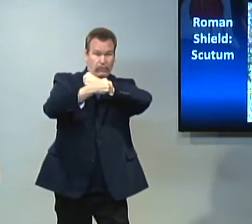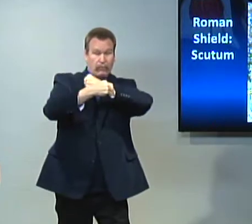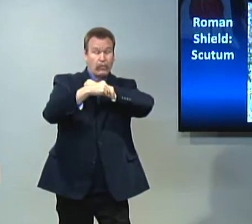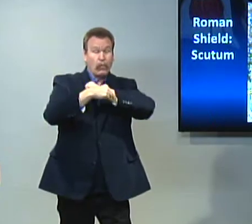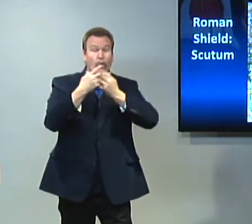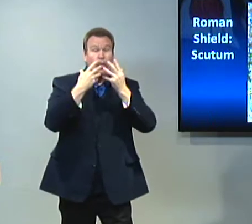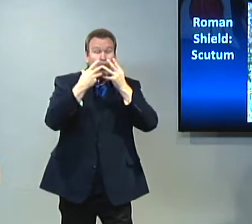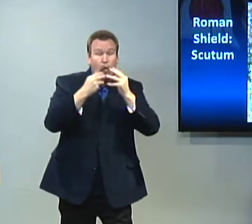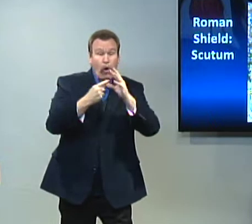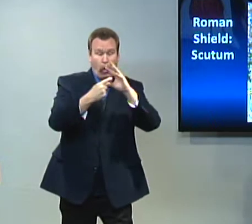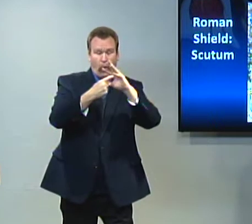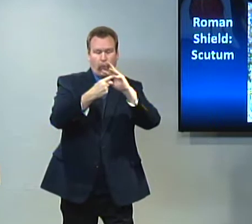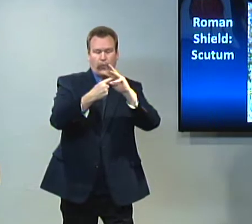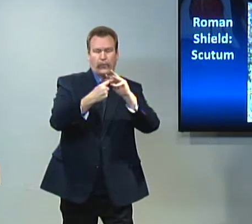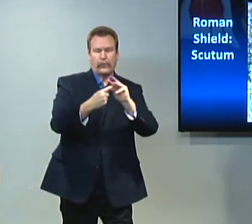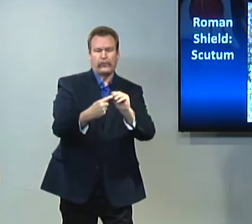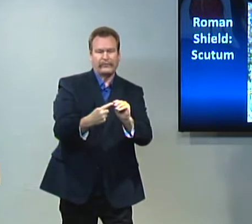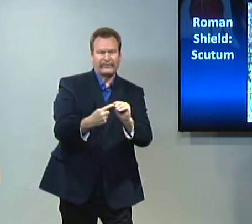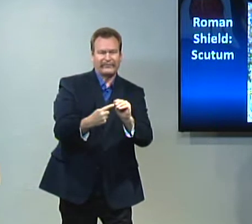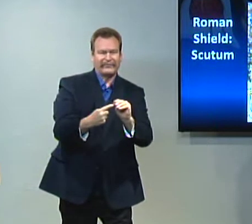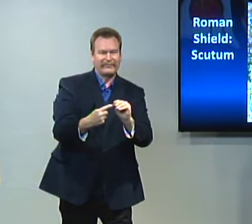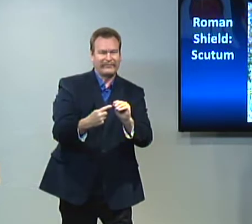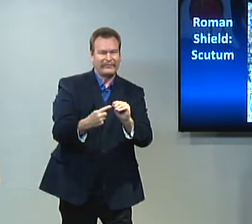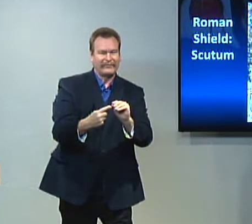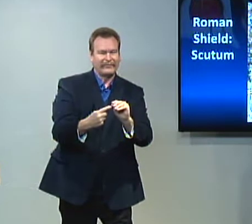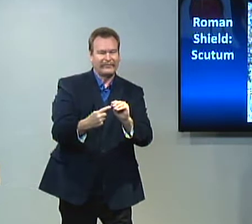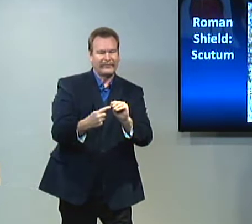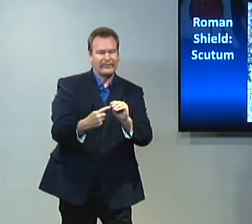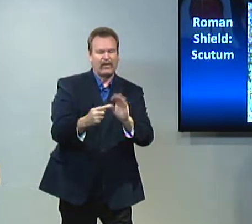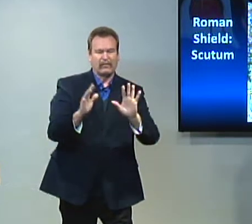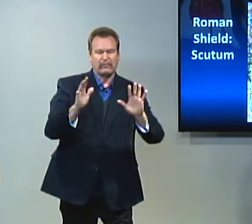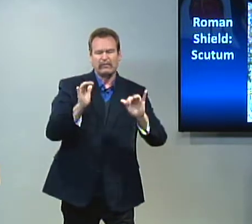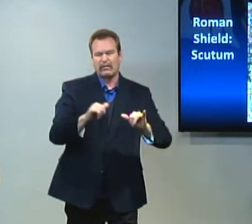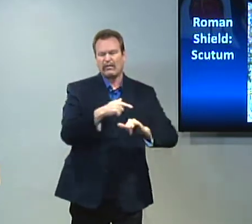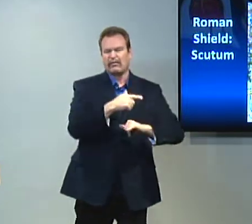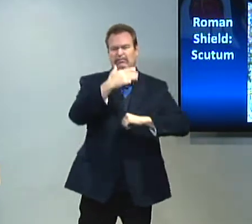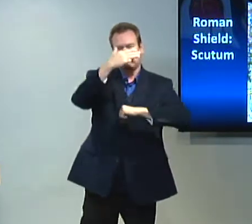arrows came, they would quench those fiery arrows.